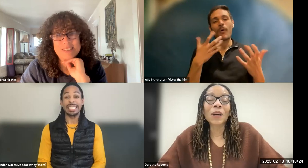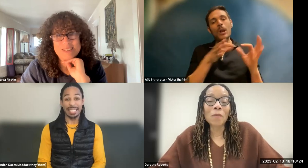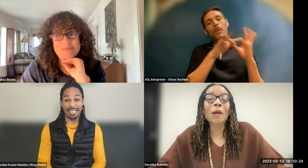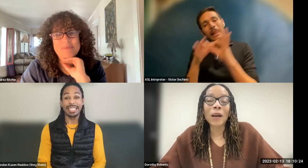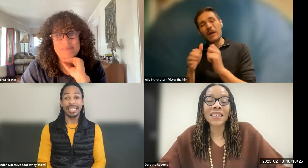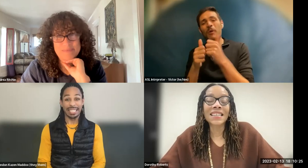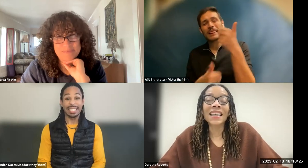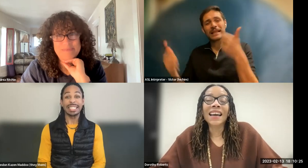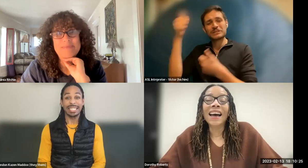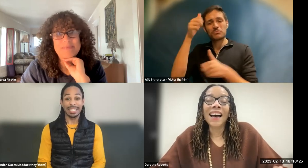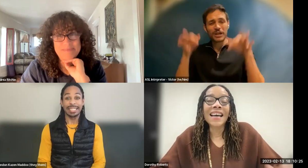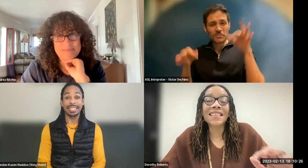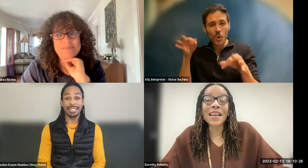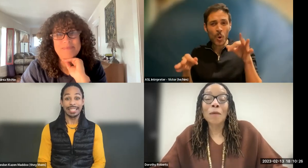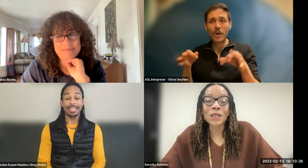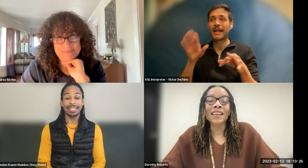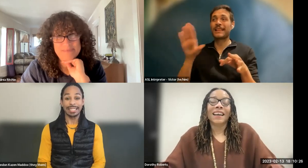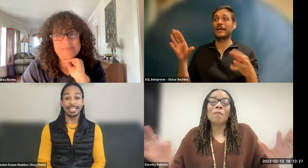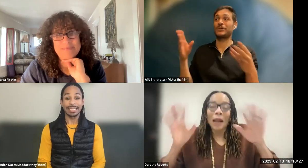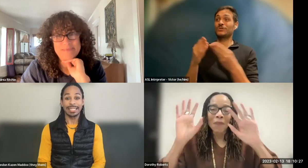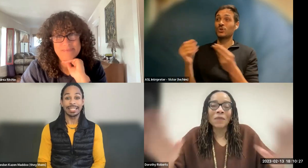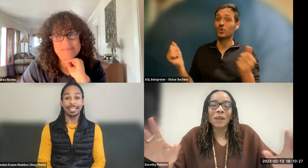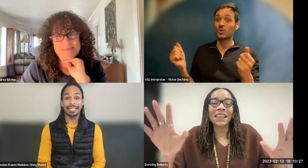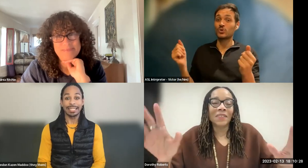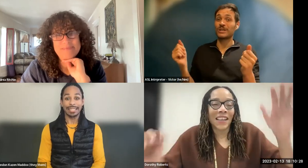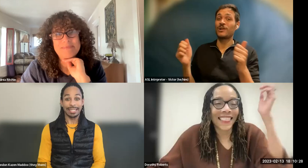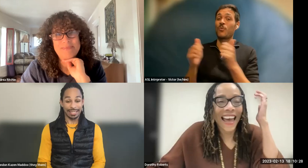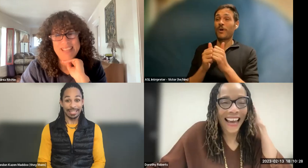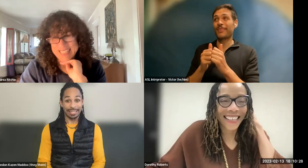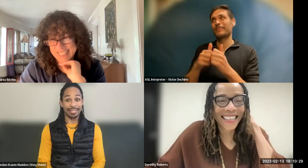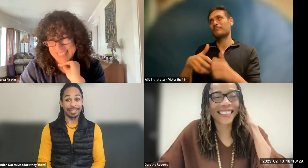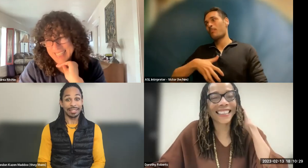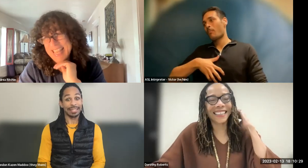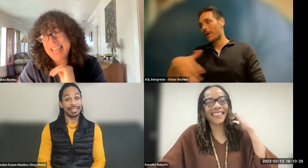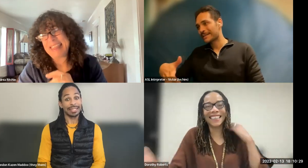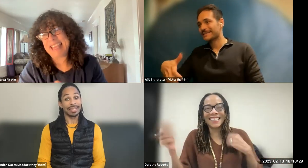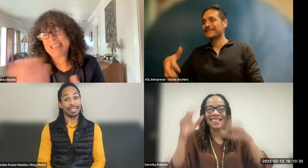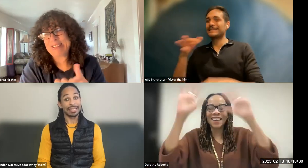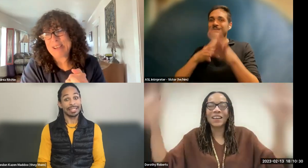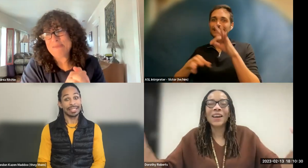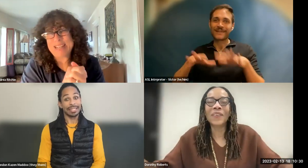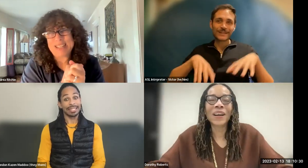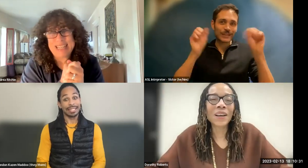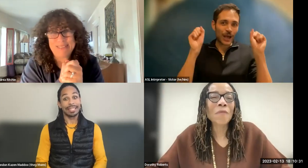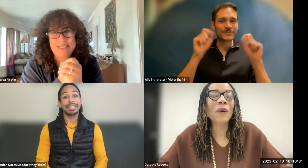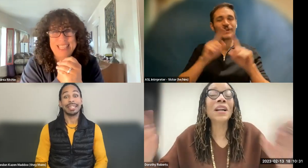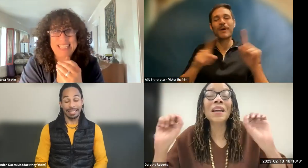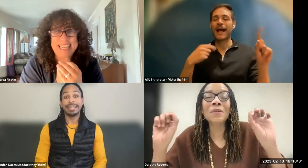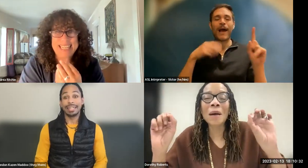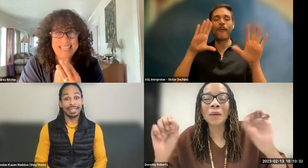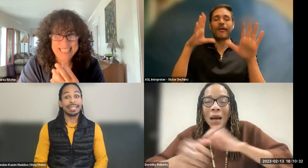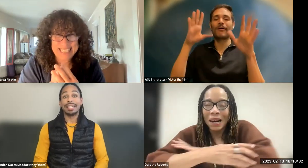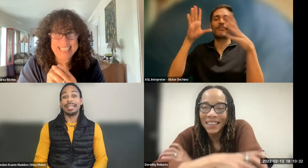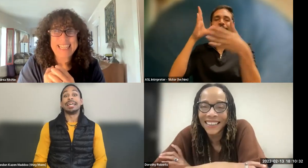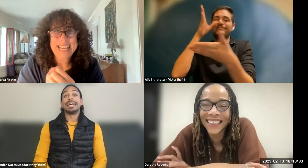solution for compelled pregnancy as adoption, but I'm going to leave it at that. Thank you so much. For For another